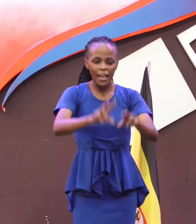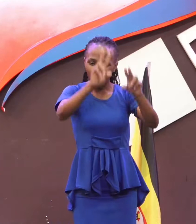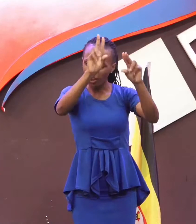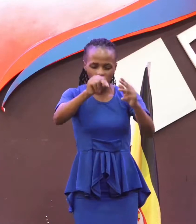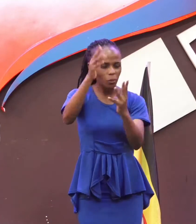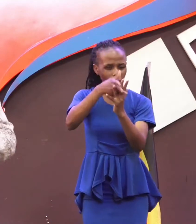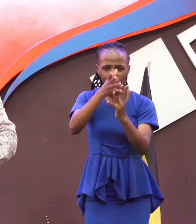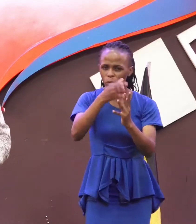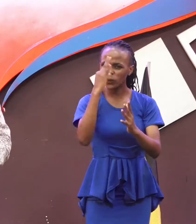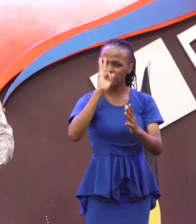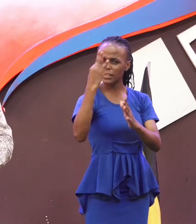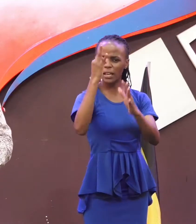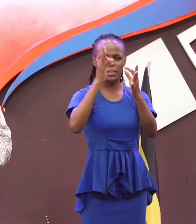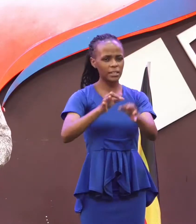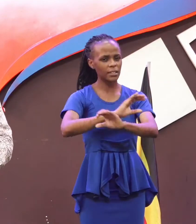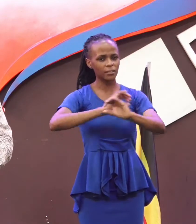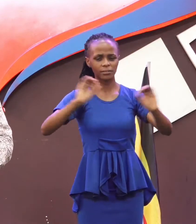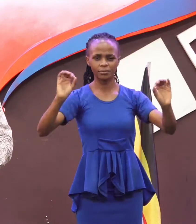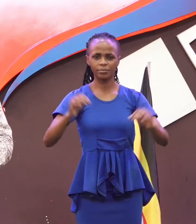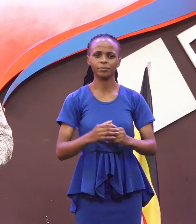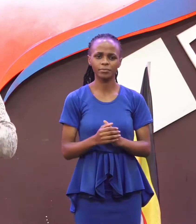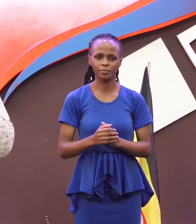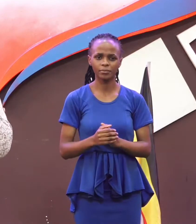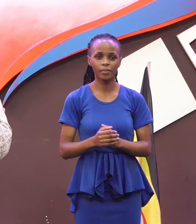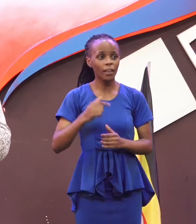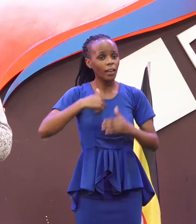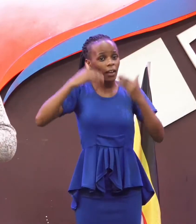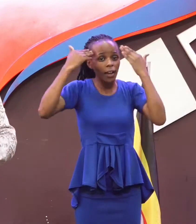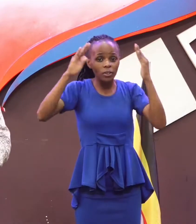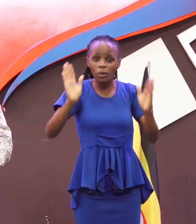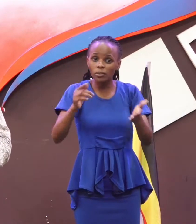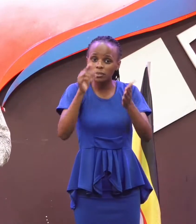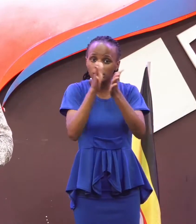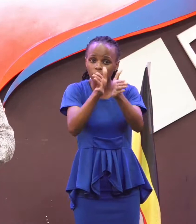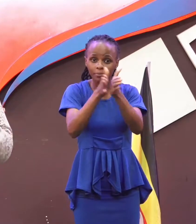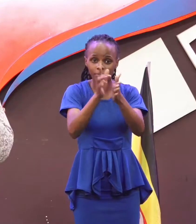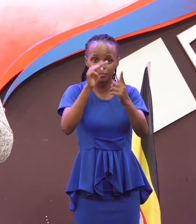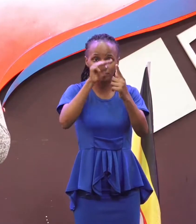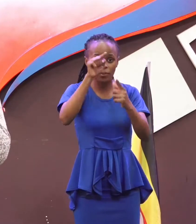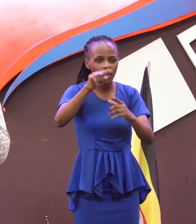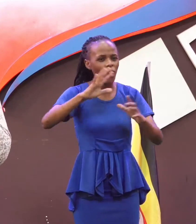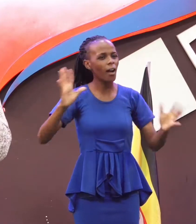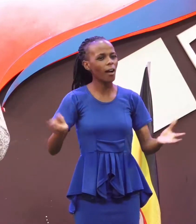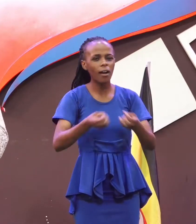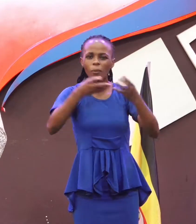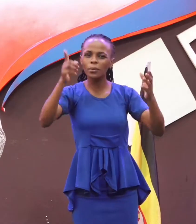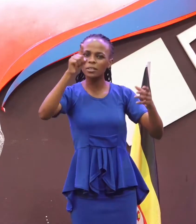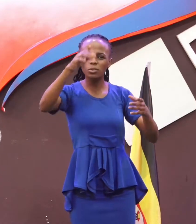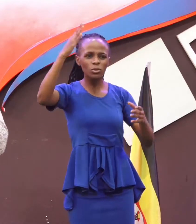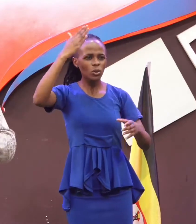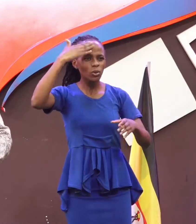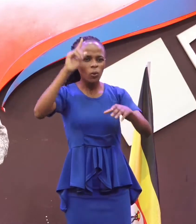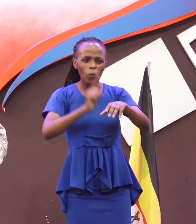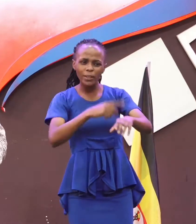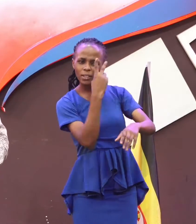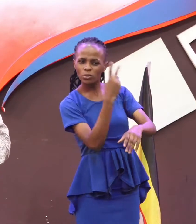cha kusatu. There is no any other third party. Simanyi mwenyeza kunyonyola. I don't know how I can explain this. Bimeka byomanyi nga byo biri bibiri bibiri.